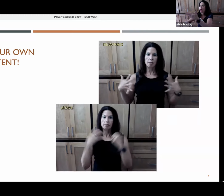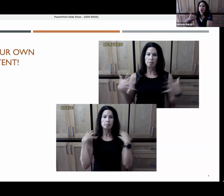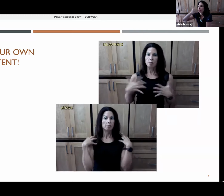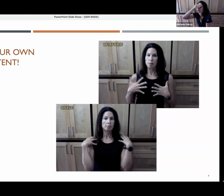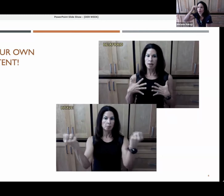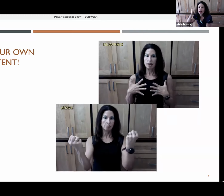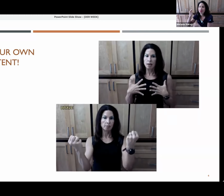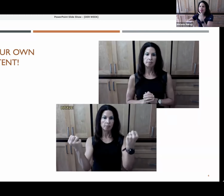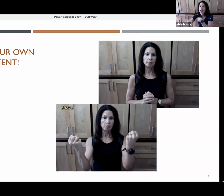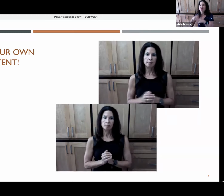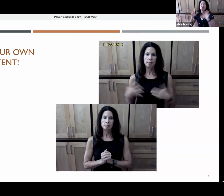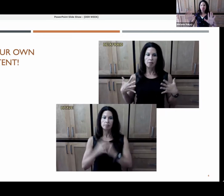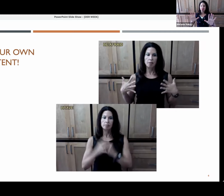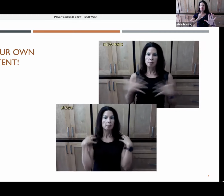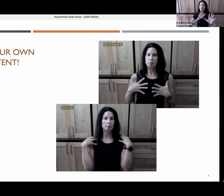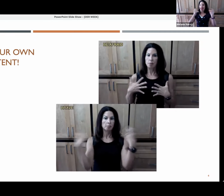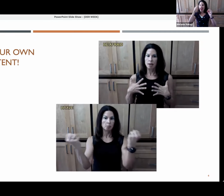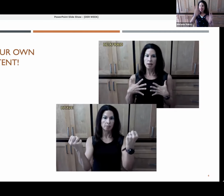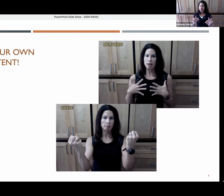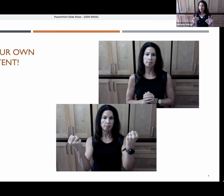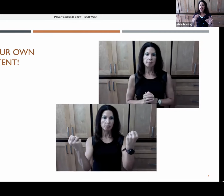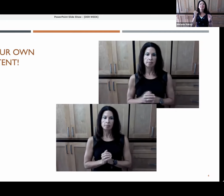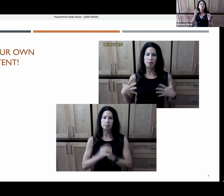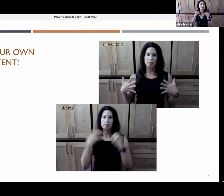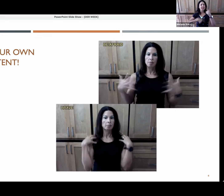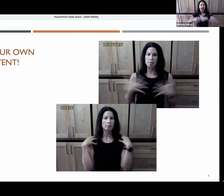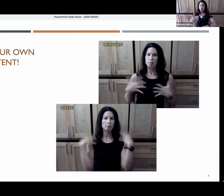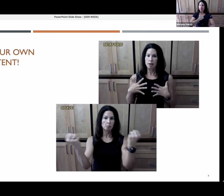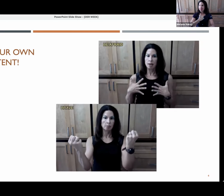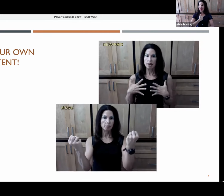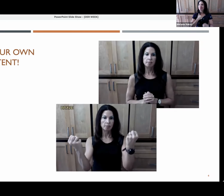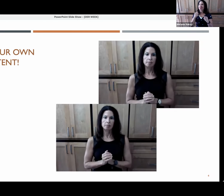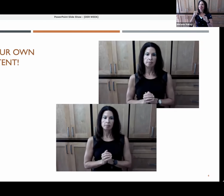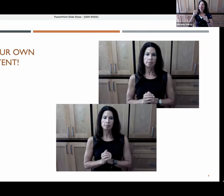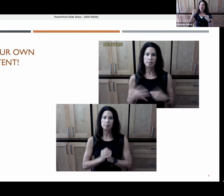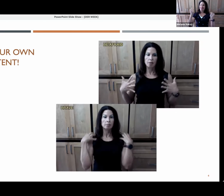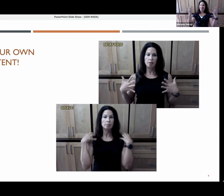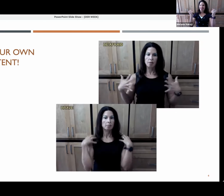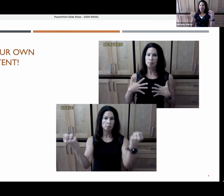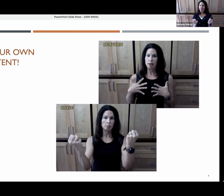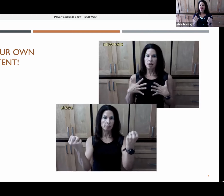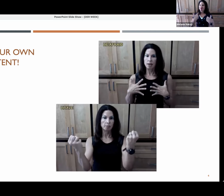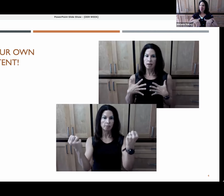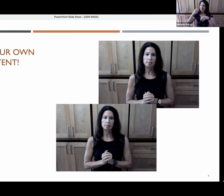homework. Sometimes they forget the sign. So what I decided to do, I would sign